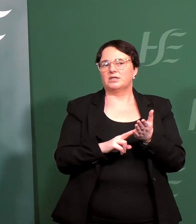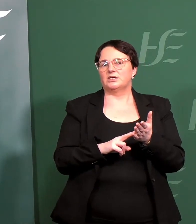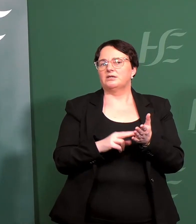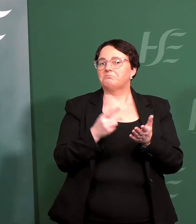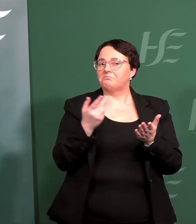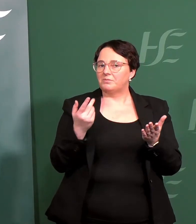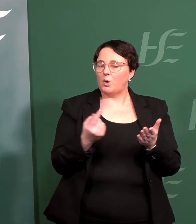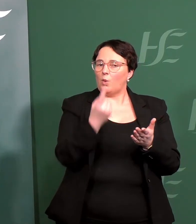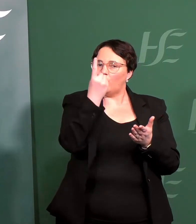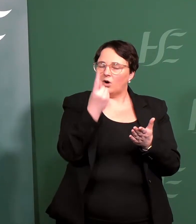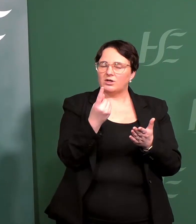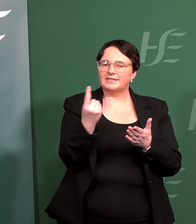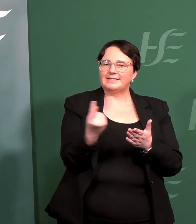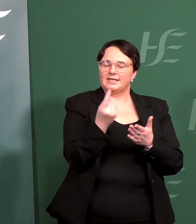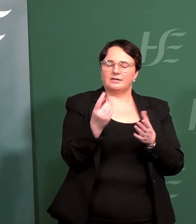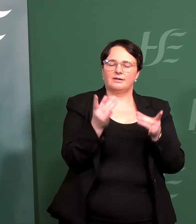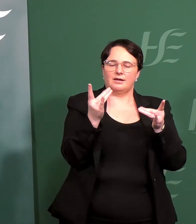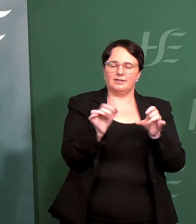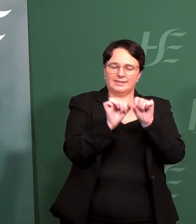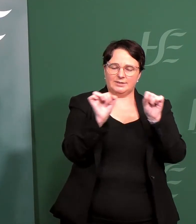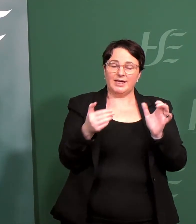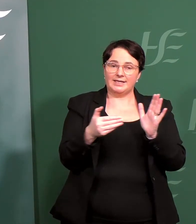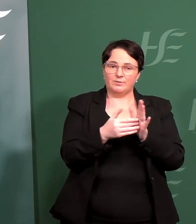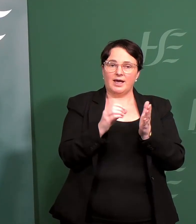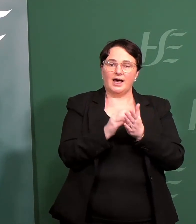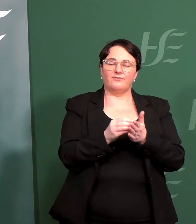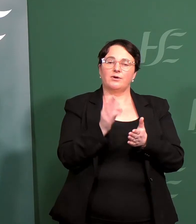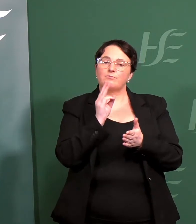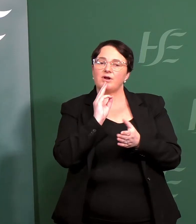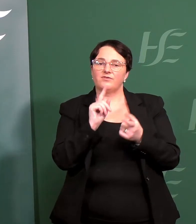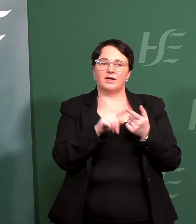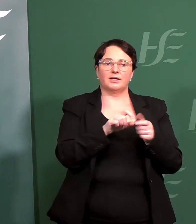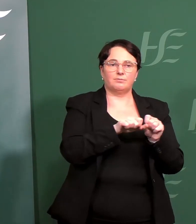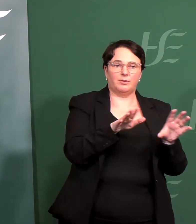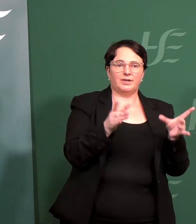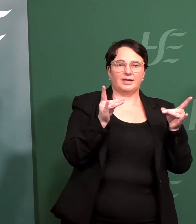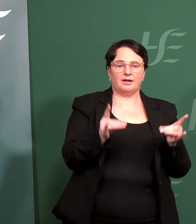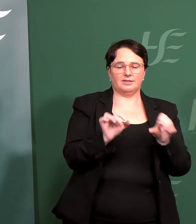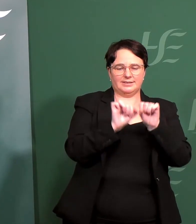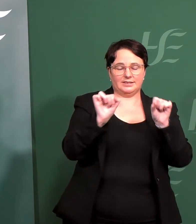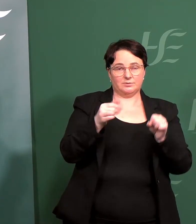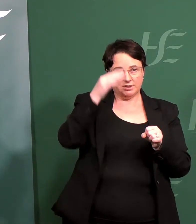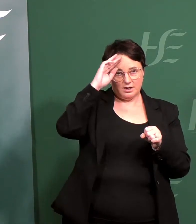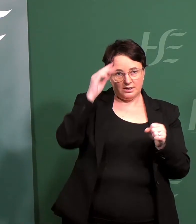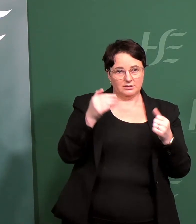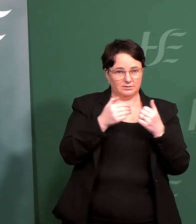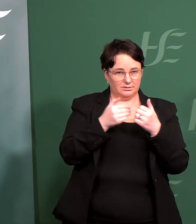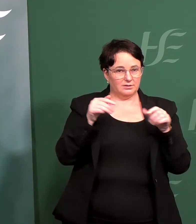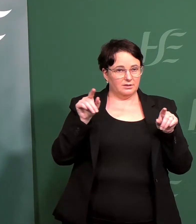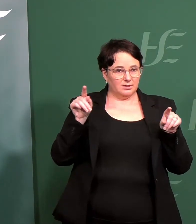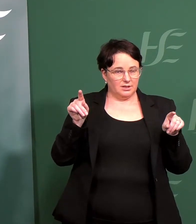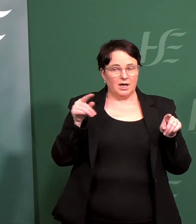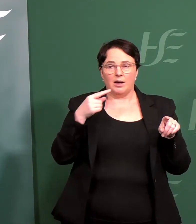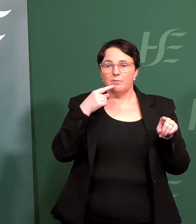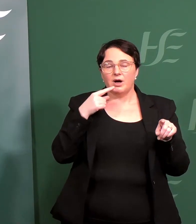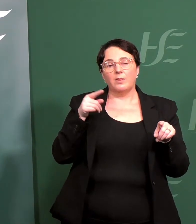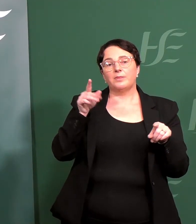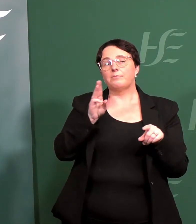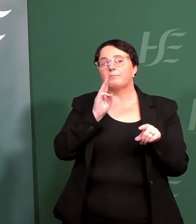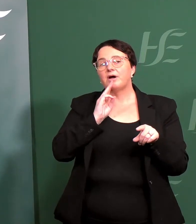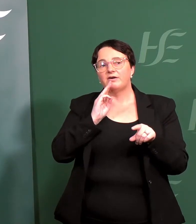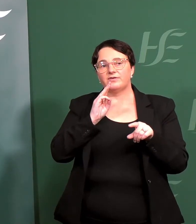system. Yes, we do have a private and a public health system in Ireland, but the private capacity did play a very key